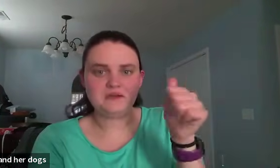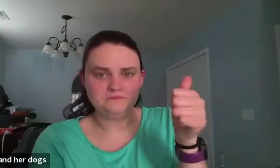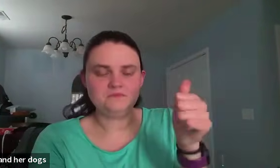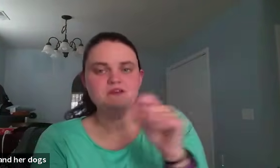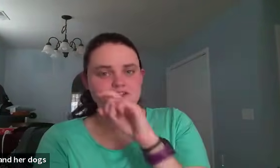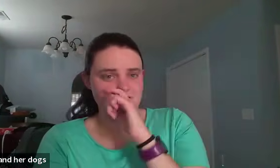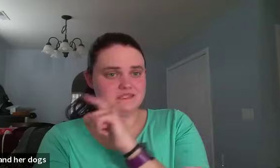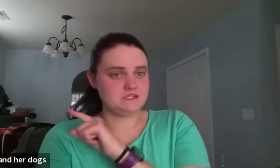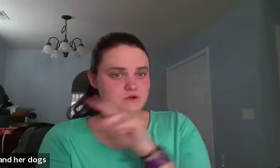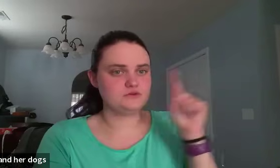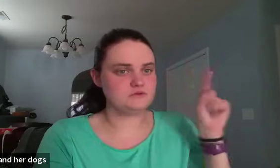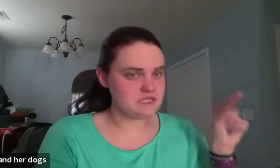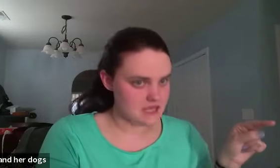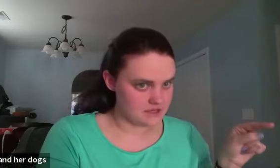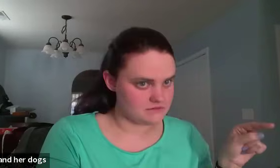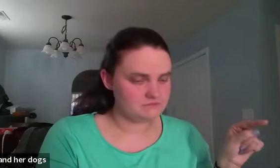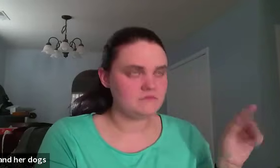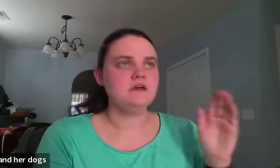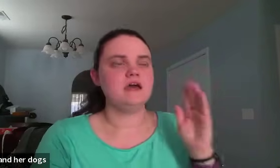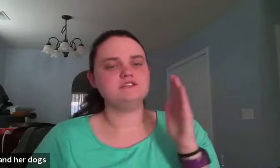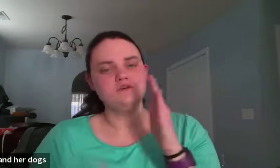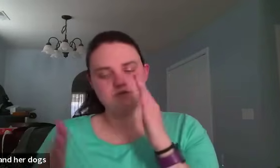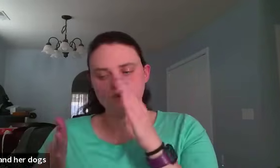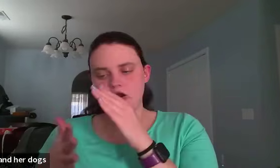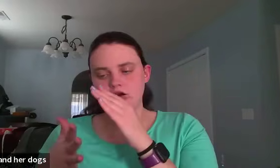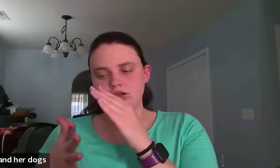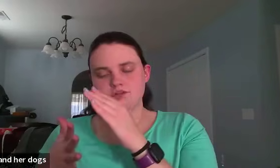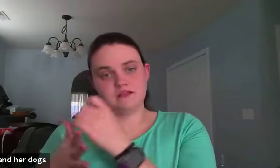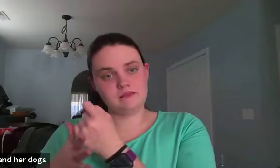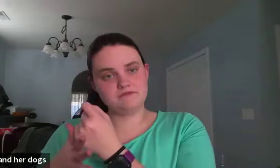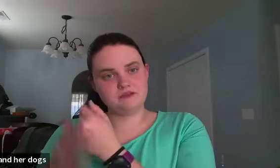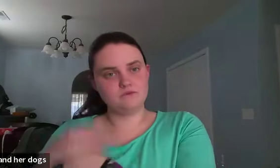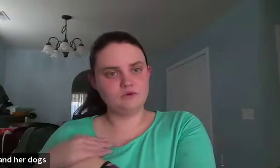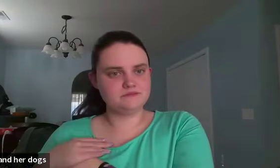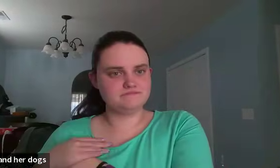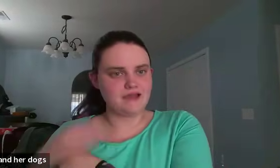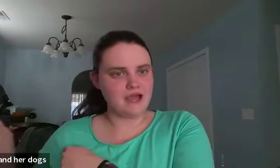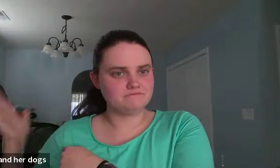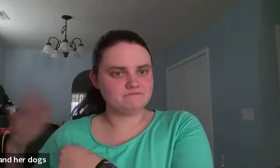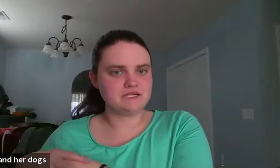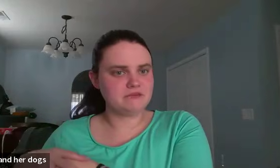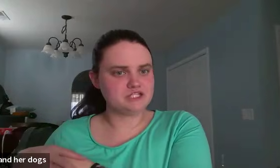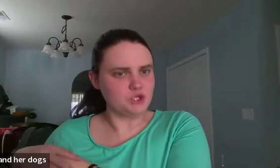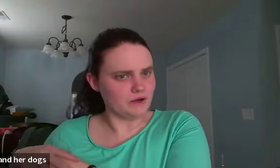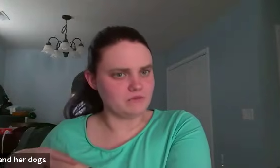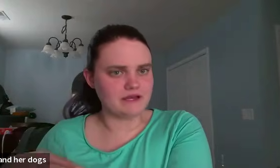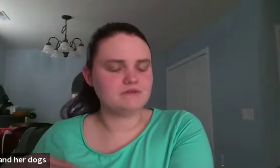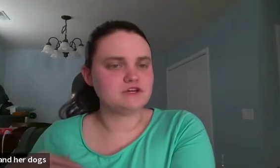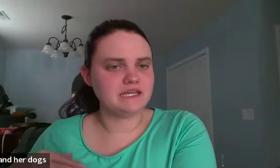Okay. So that's 0 through 10. And so for our numbers 11, whoops, I didn't mean to show it already. I was going to